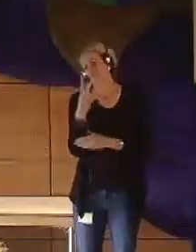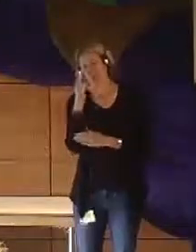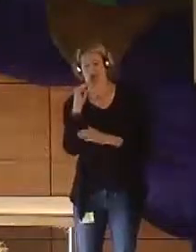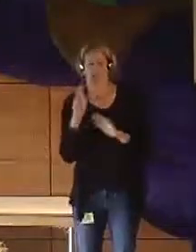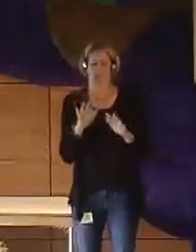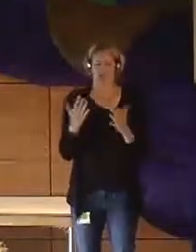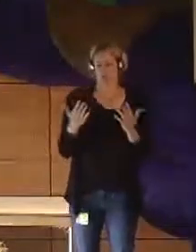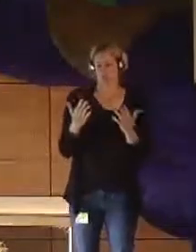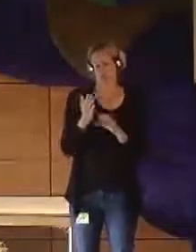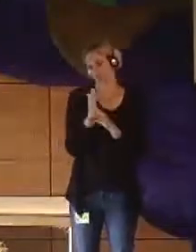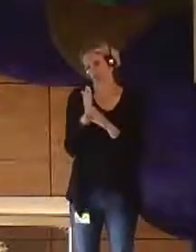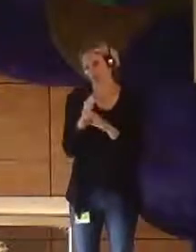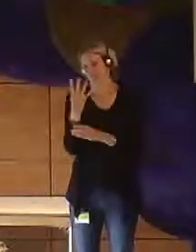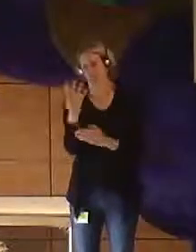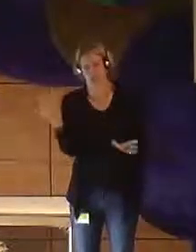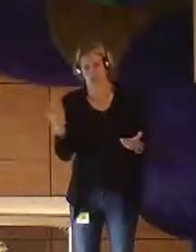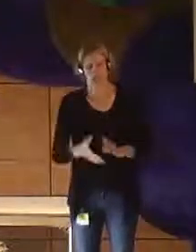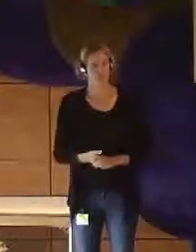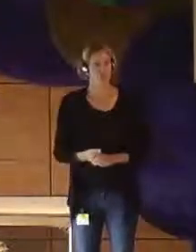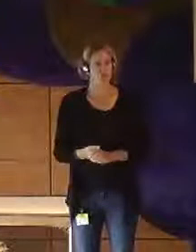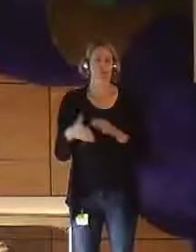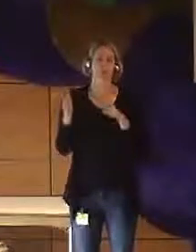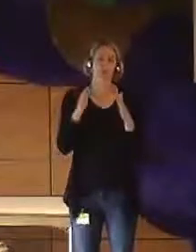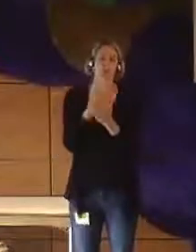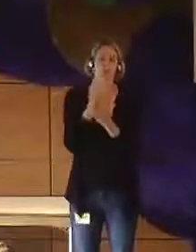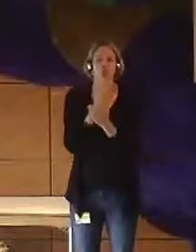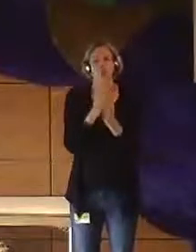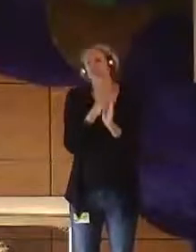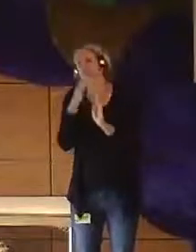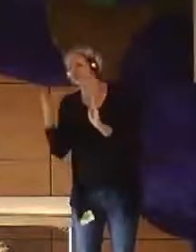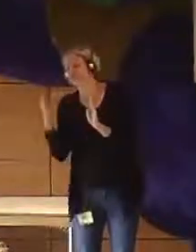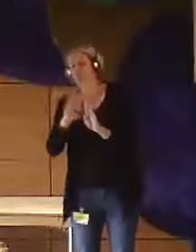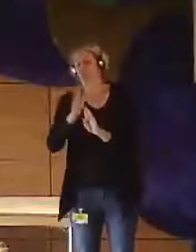But some were referred at 7 years, some were referred at birth.